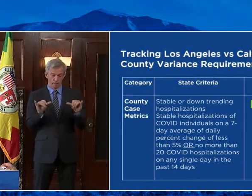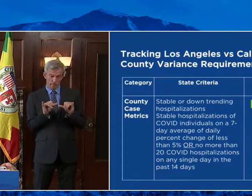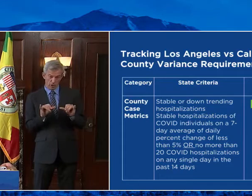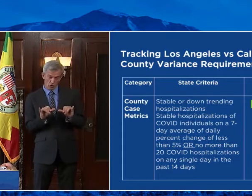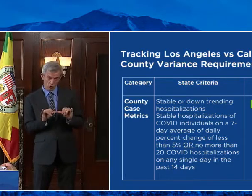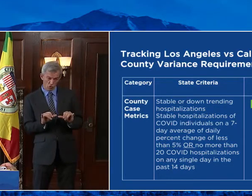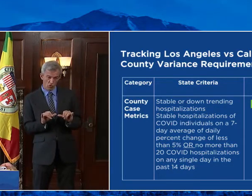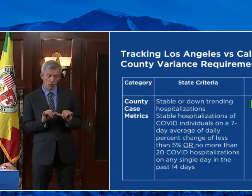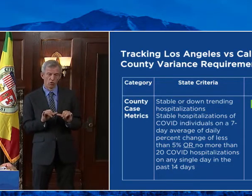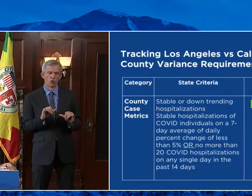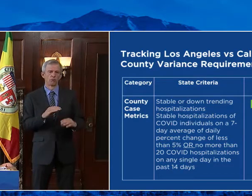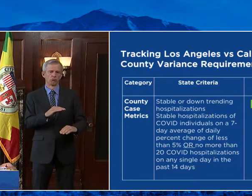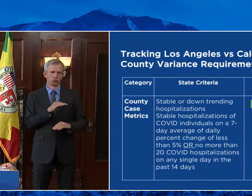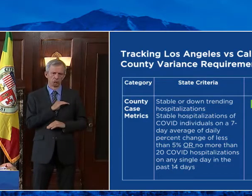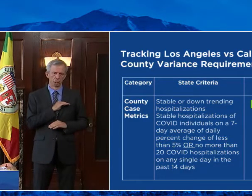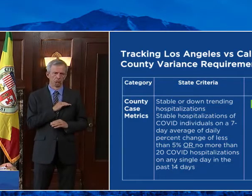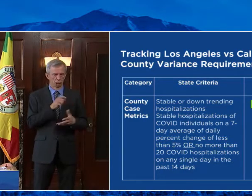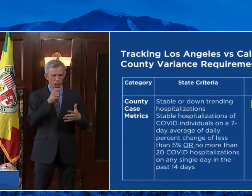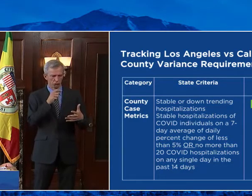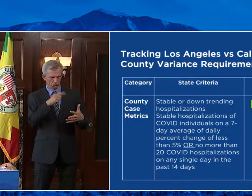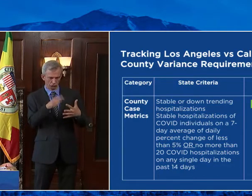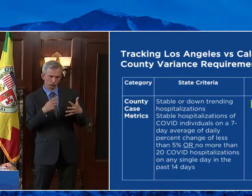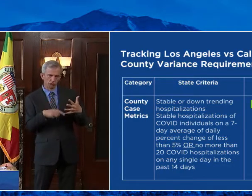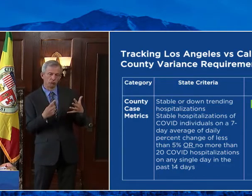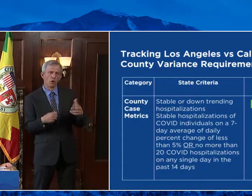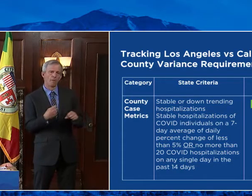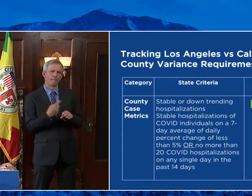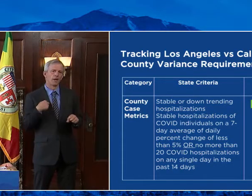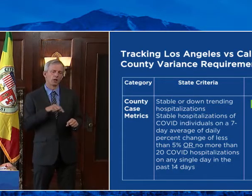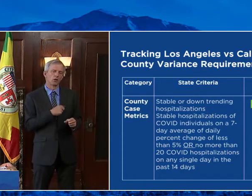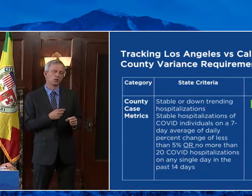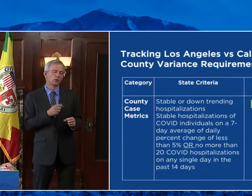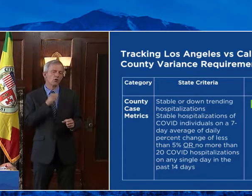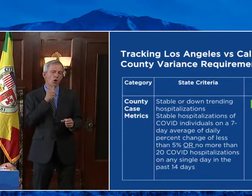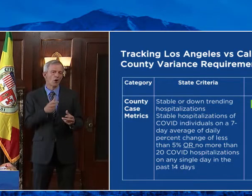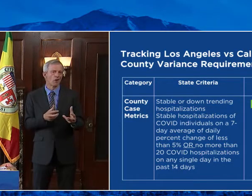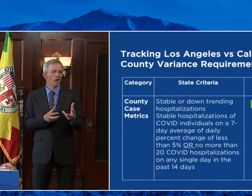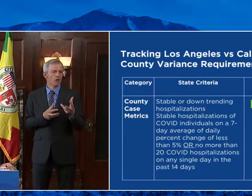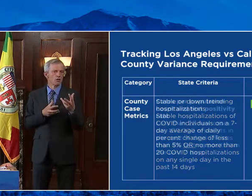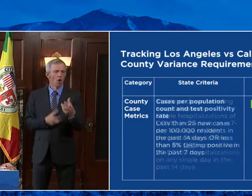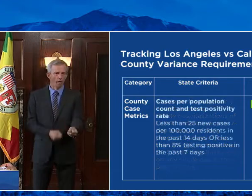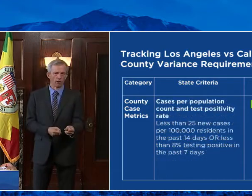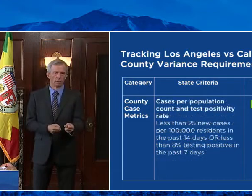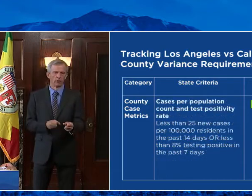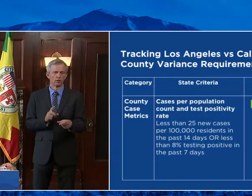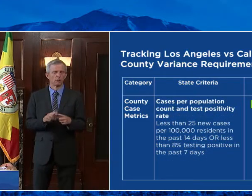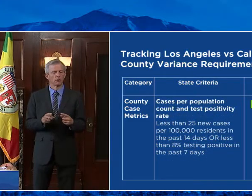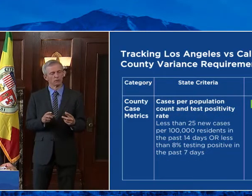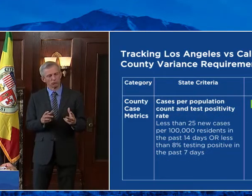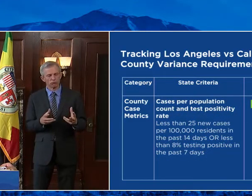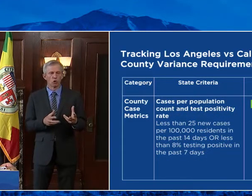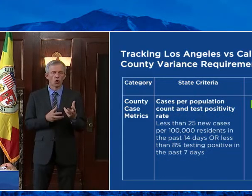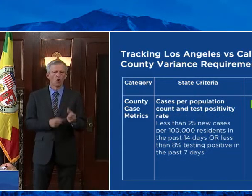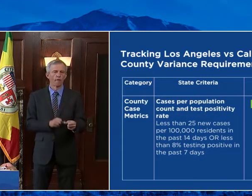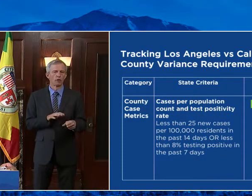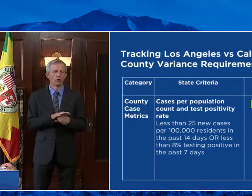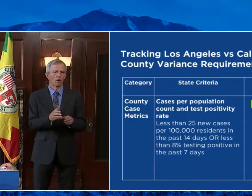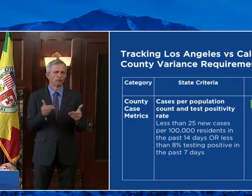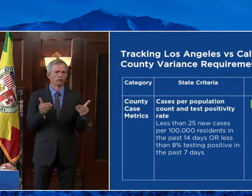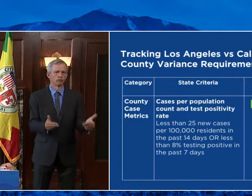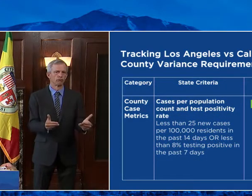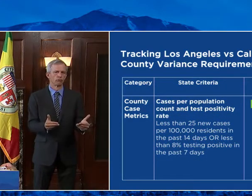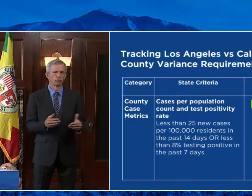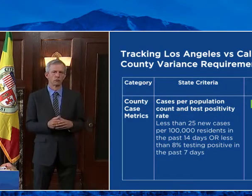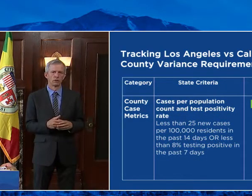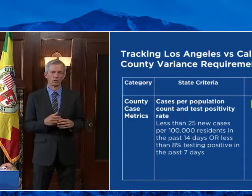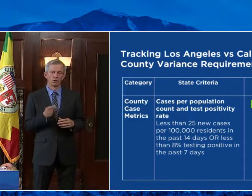the thresholds that make us not confident, but confident enough to move forward, to permit the opening of additional businesses and